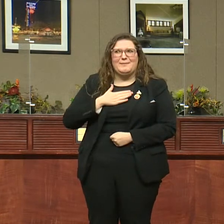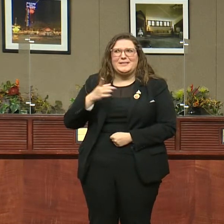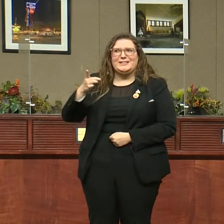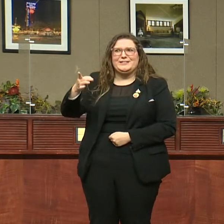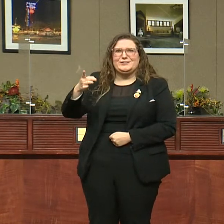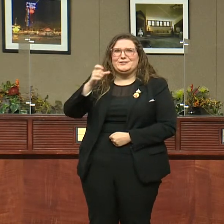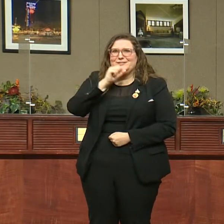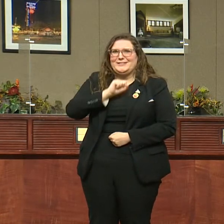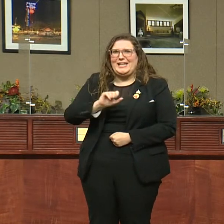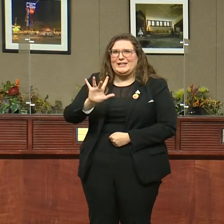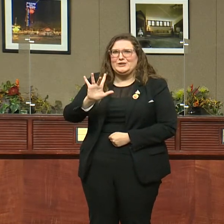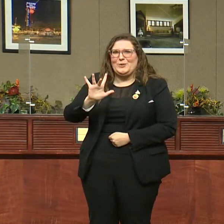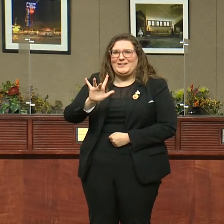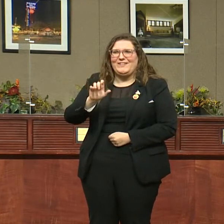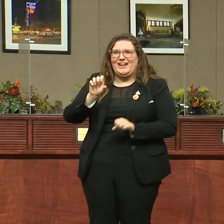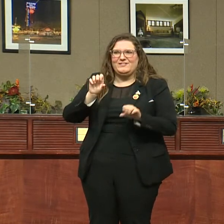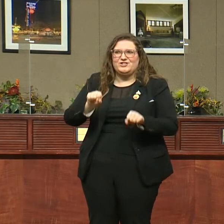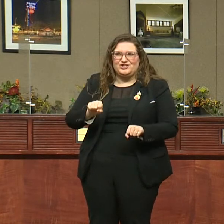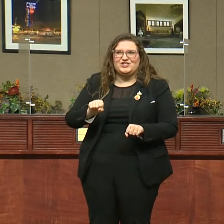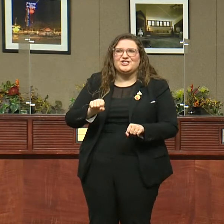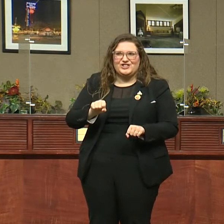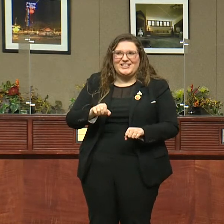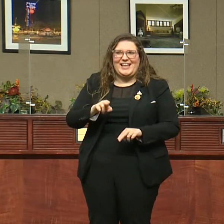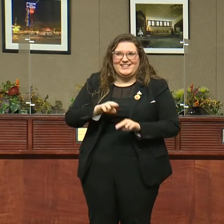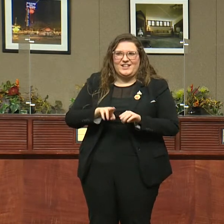at 25 years old. She can still do that.